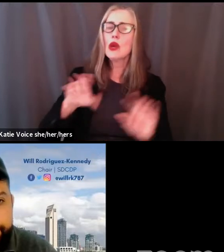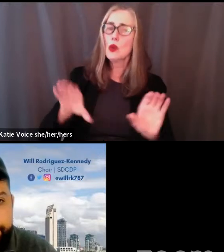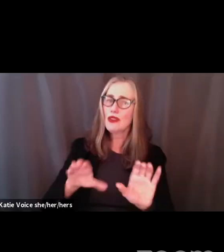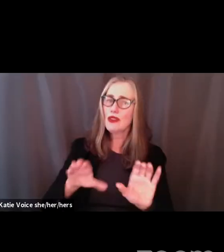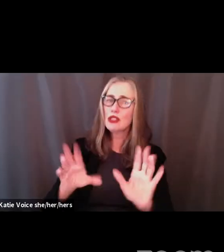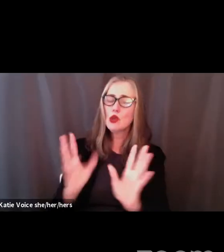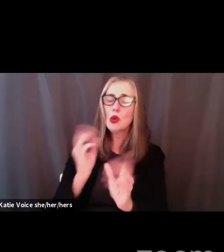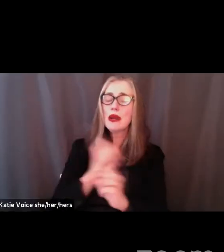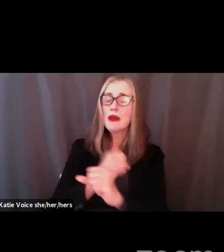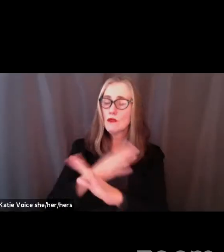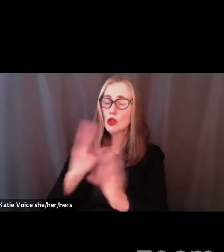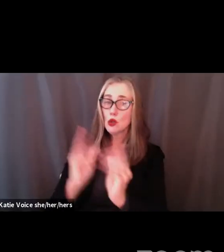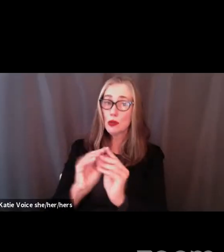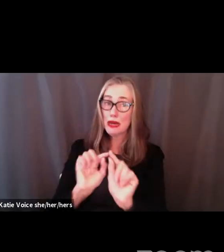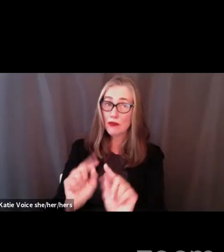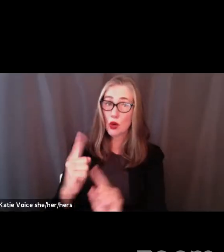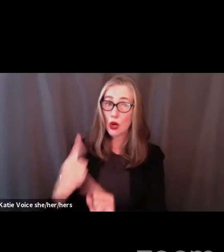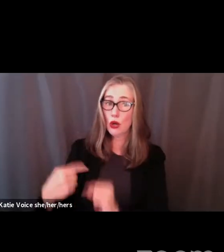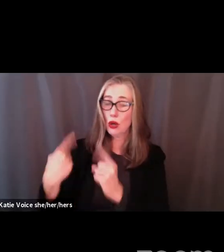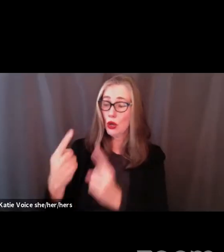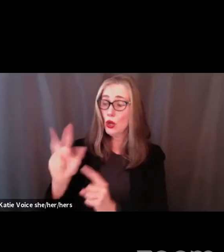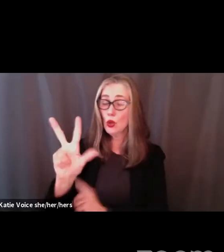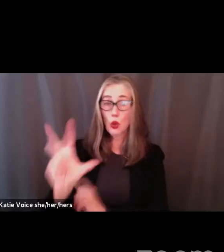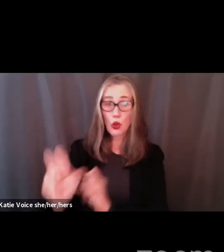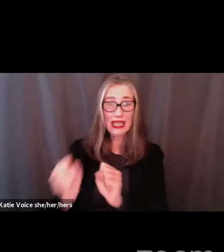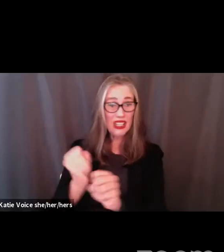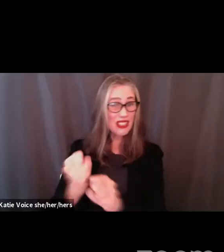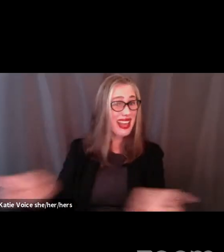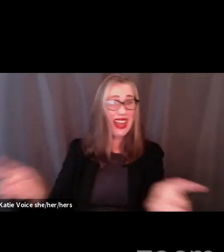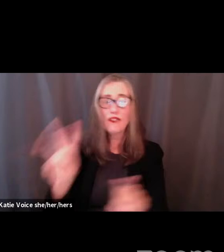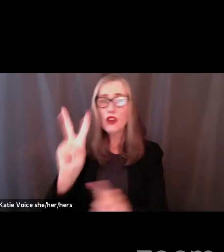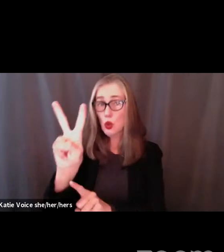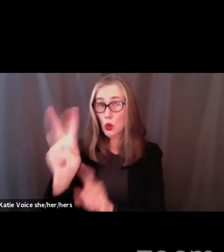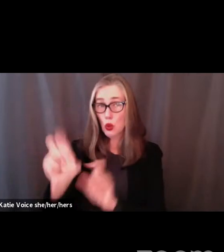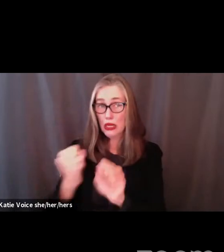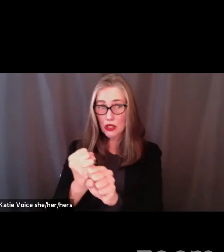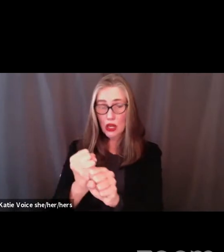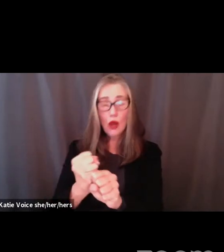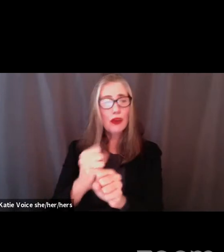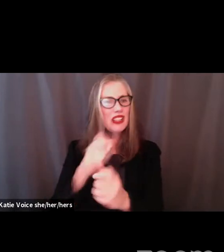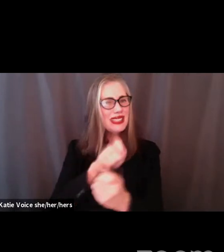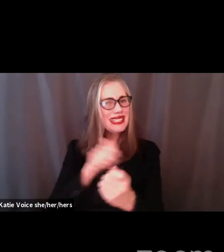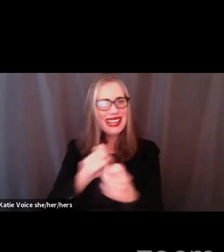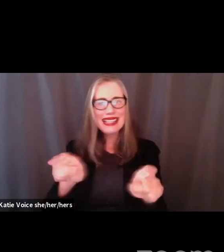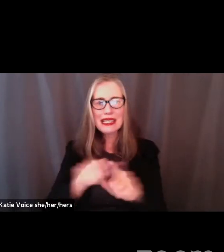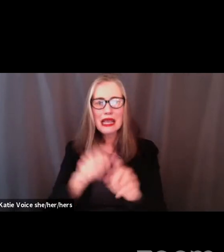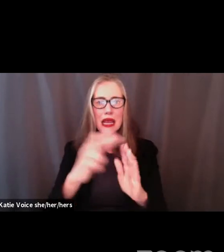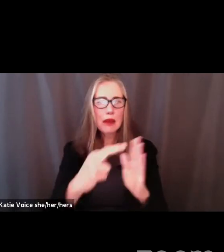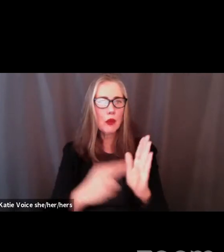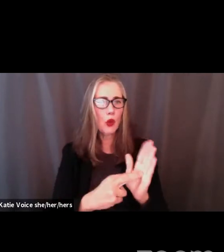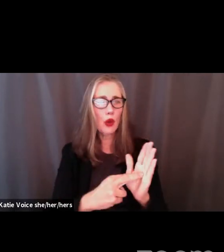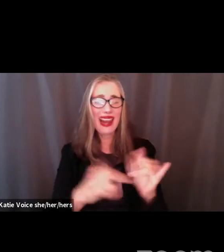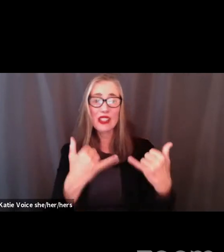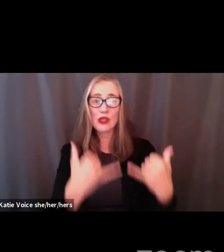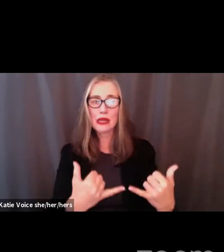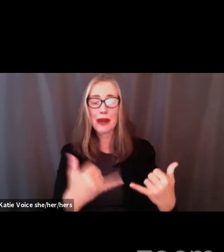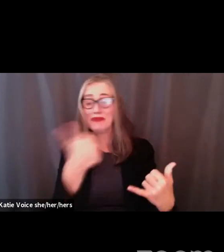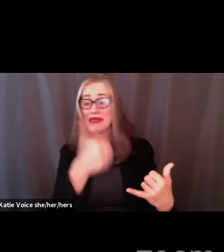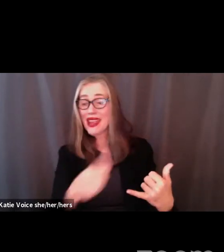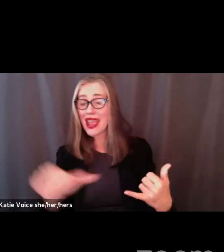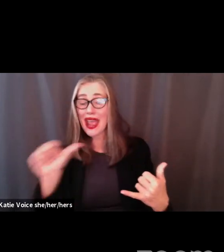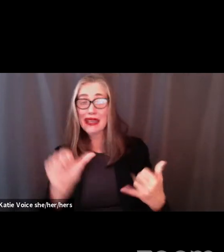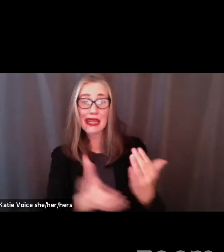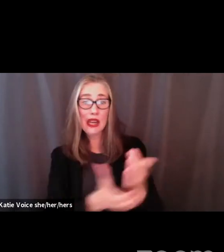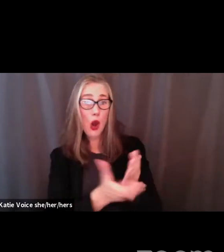years, when we have had the exact same rules in place as we have today, we have always required that any amendments be offered